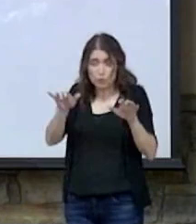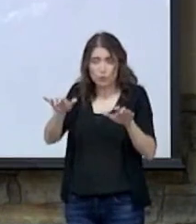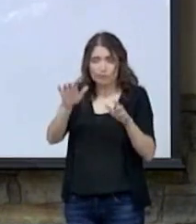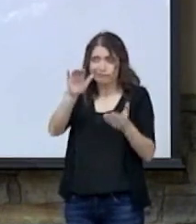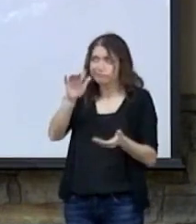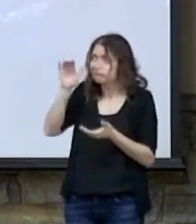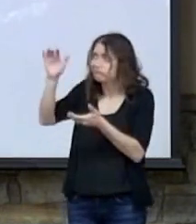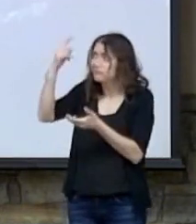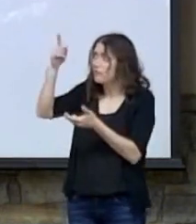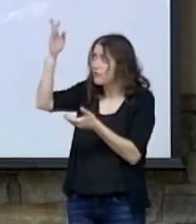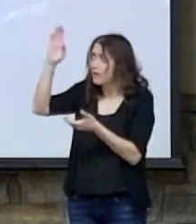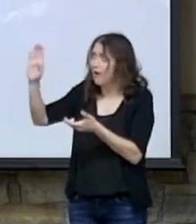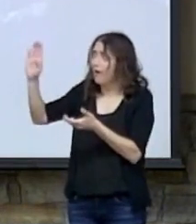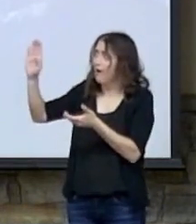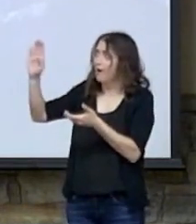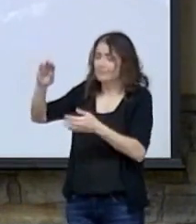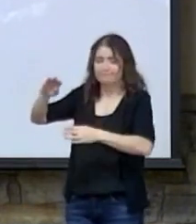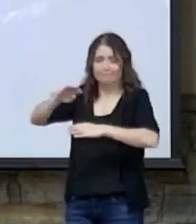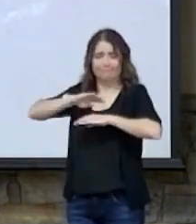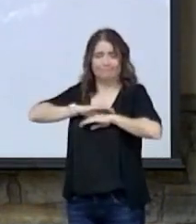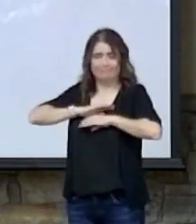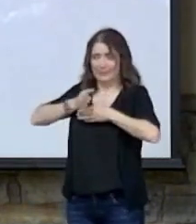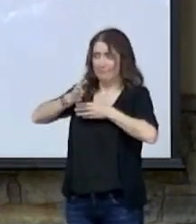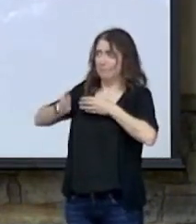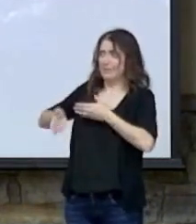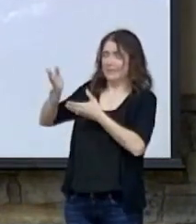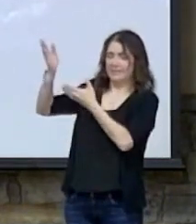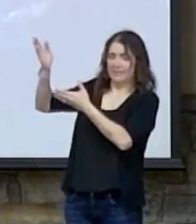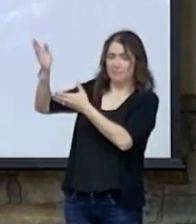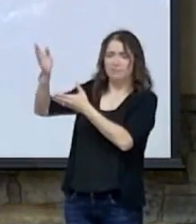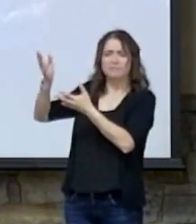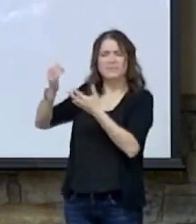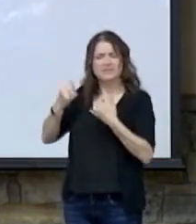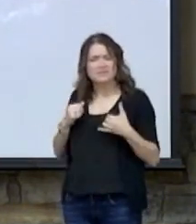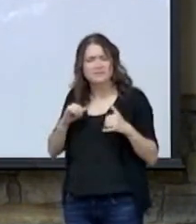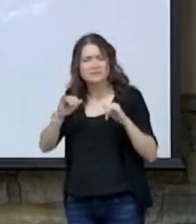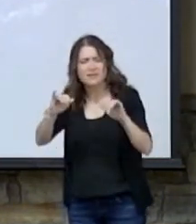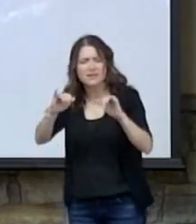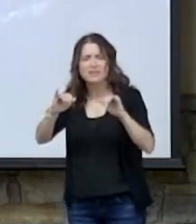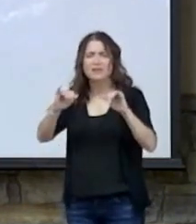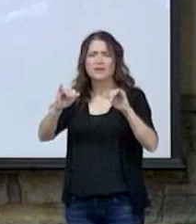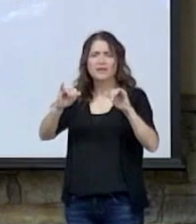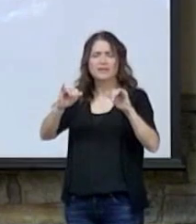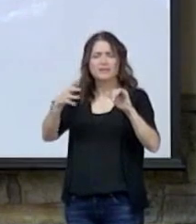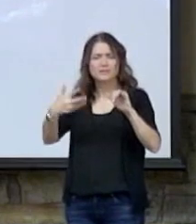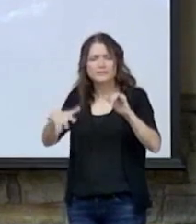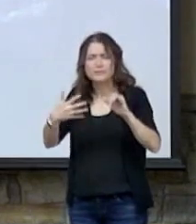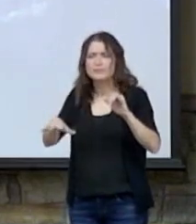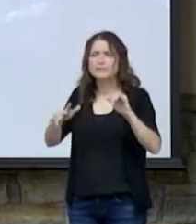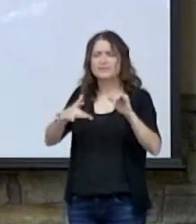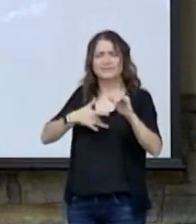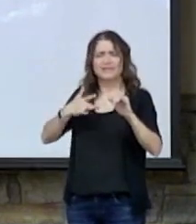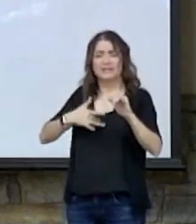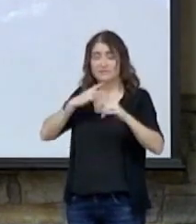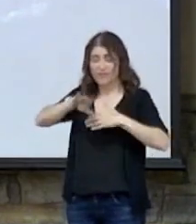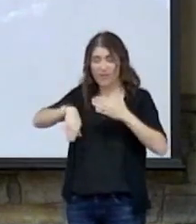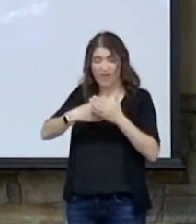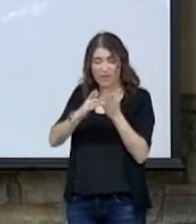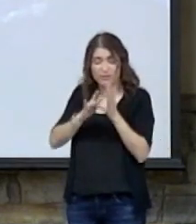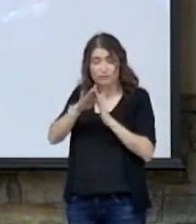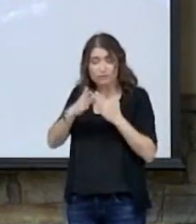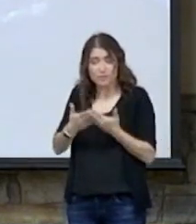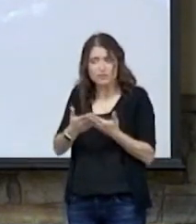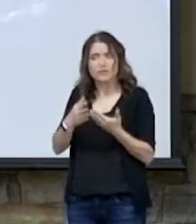to fulfill Him or complete Him. But yet there is a profound sense in all of Scripture that we